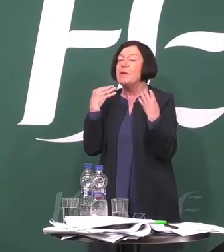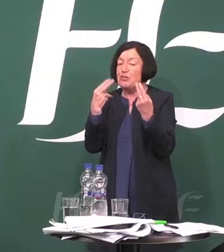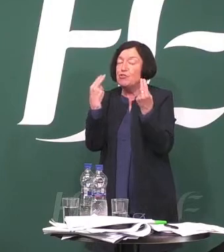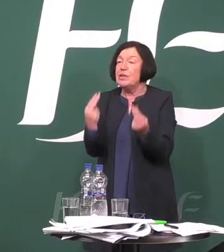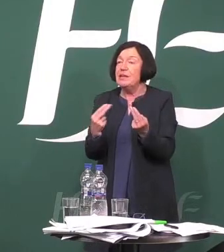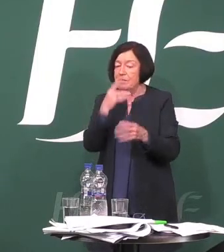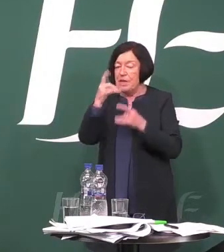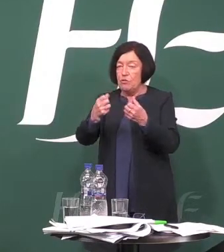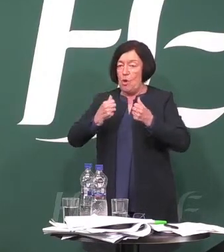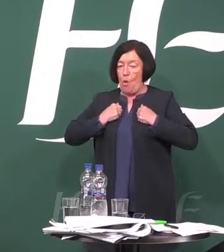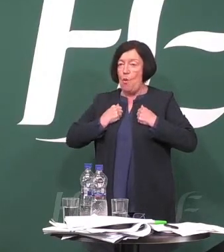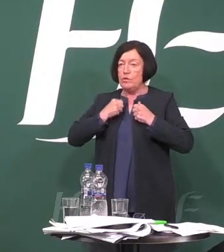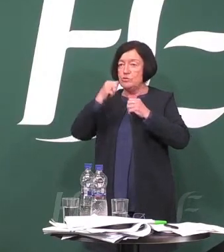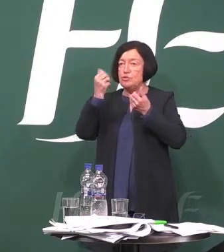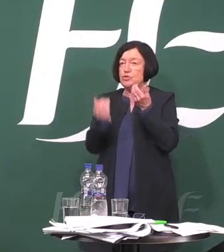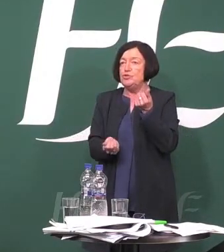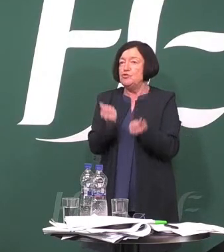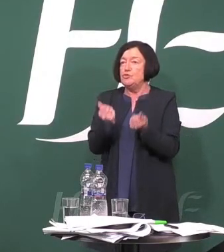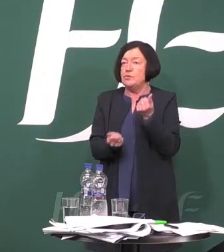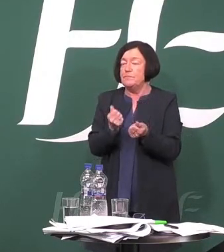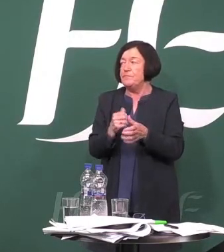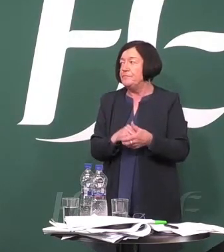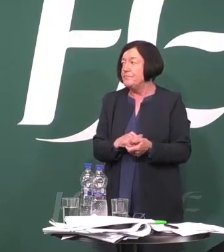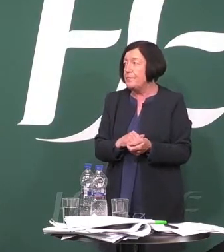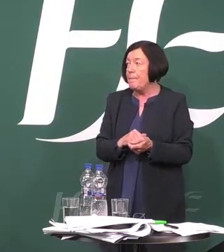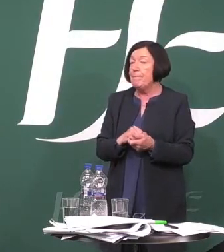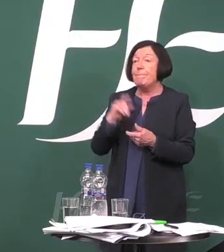need to make their own judgment.